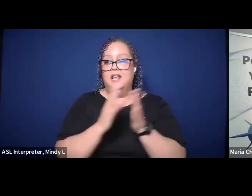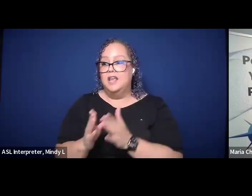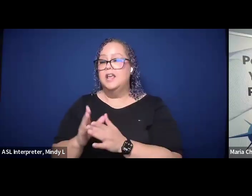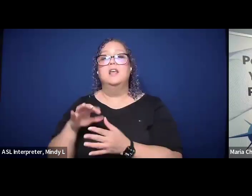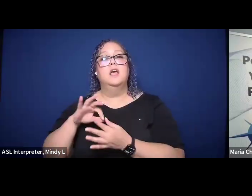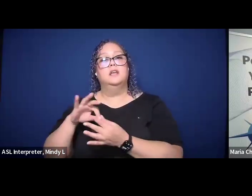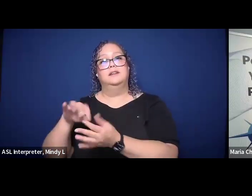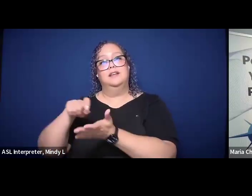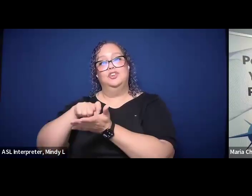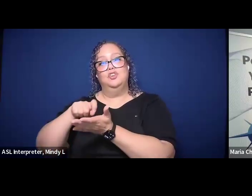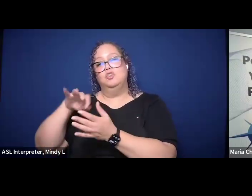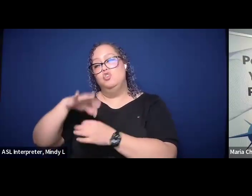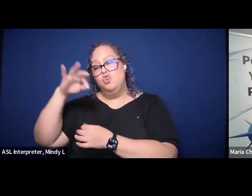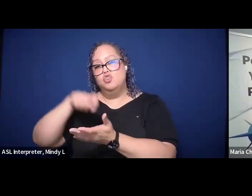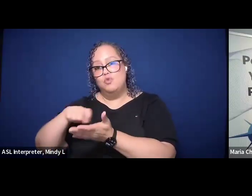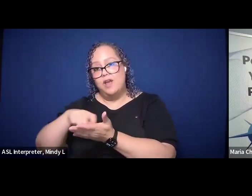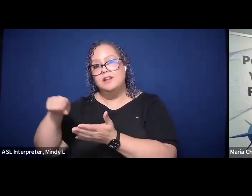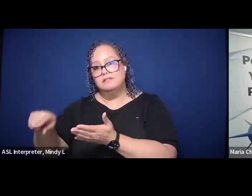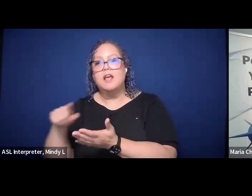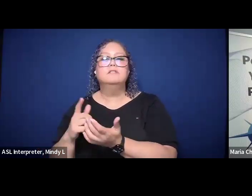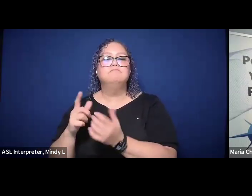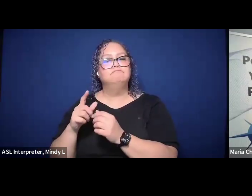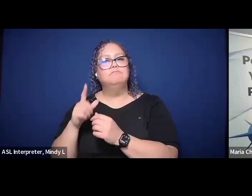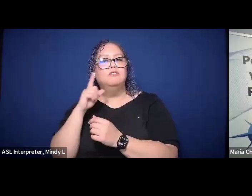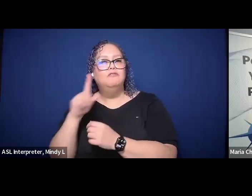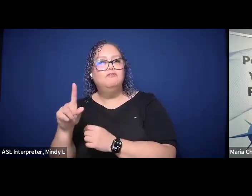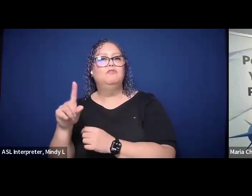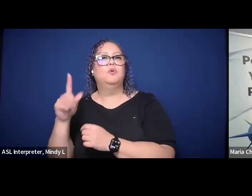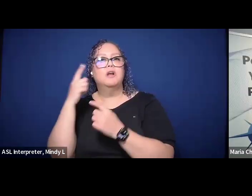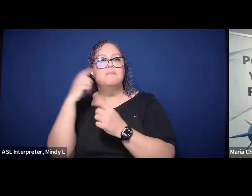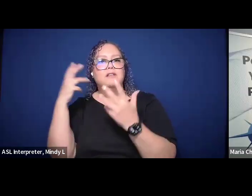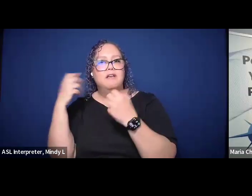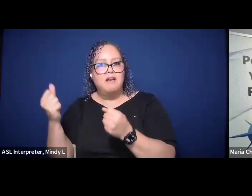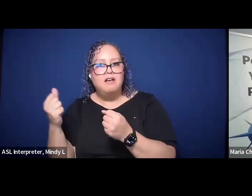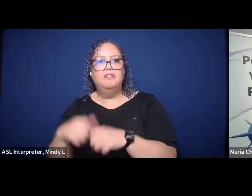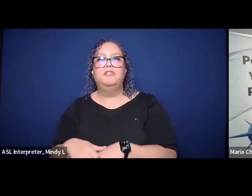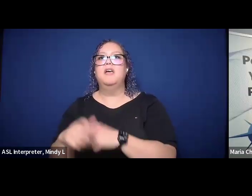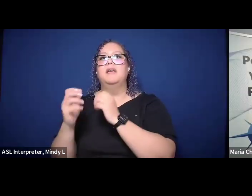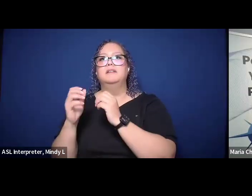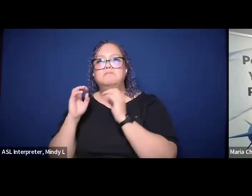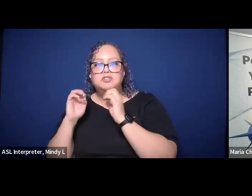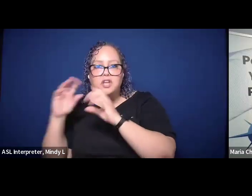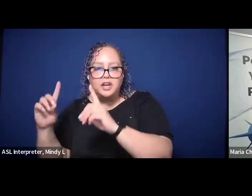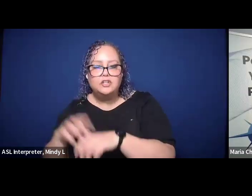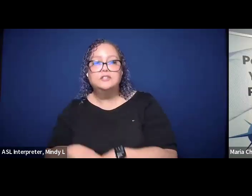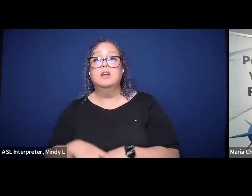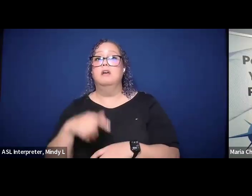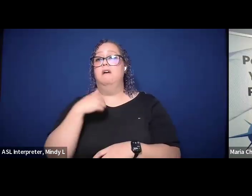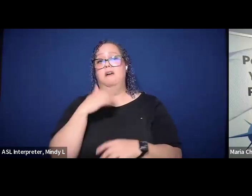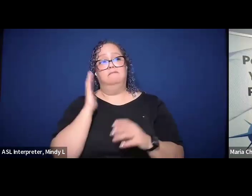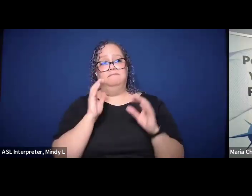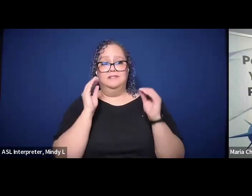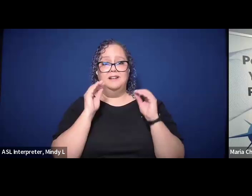for mental health and social justice professionals. I was an educator and I turned to entrepreneurship